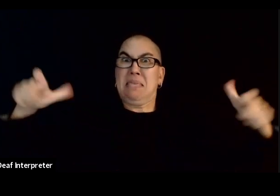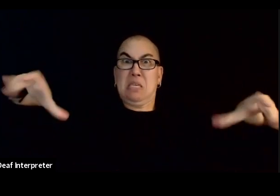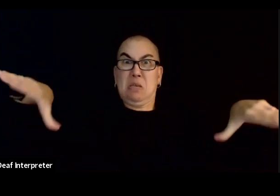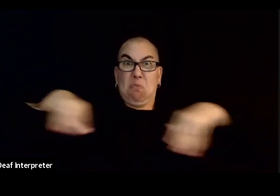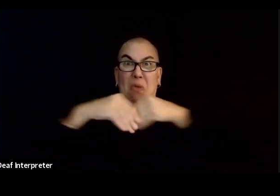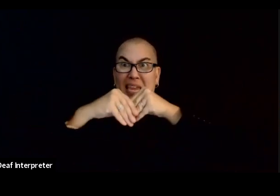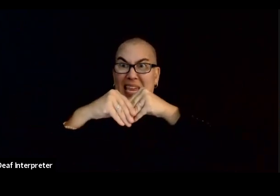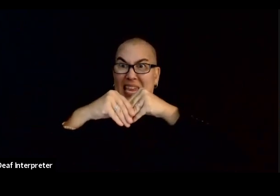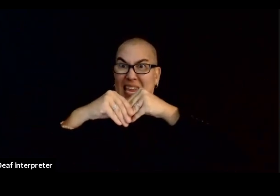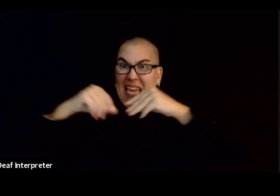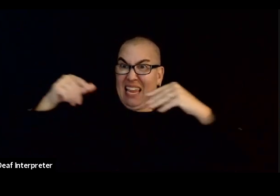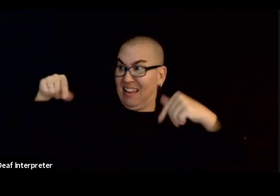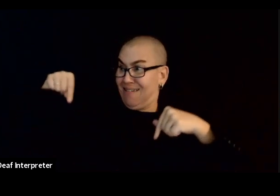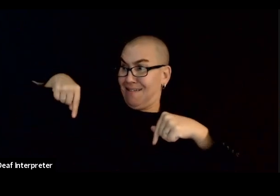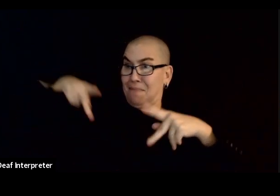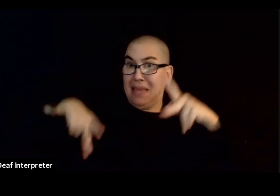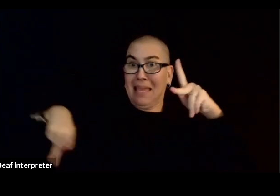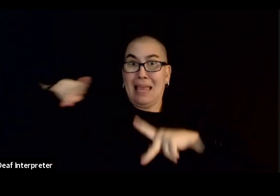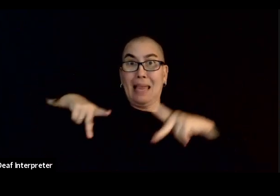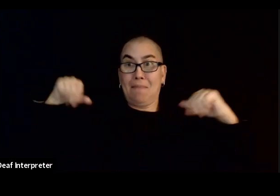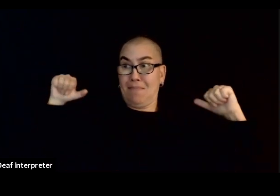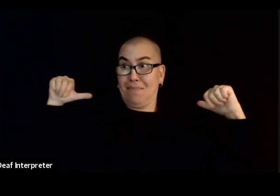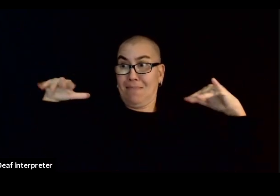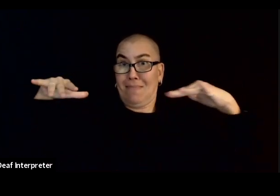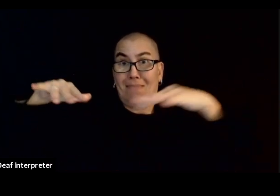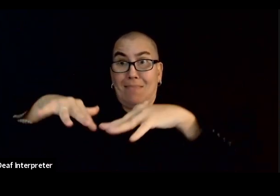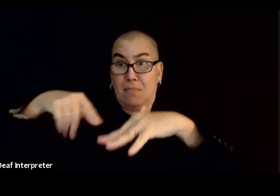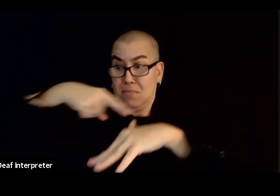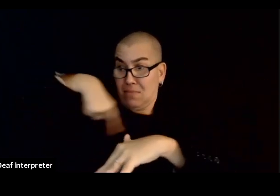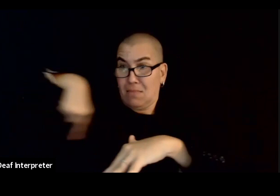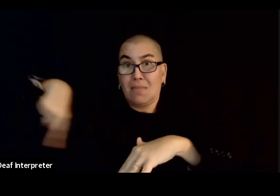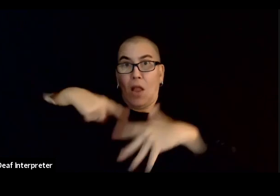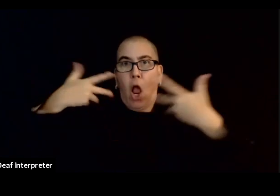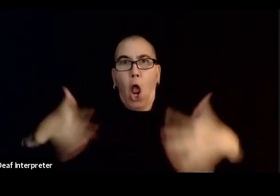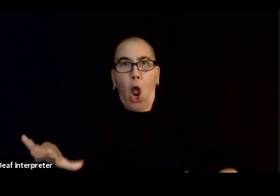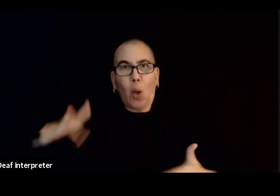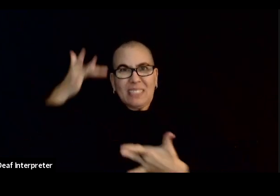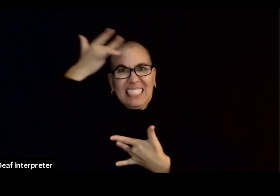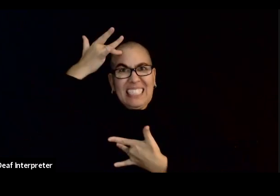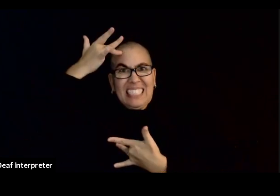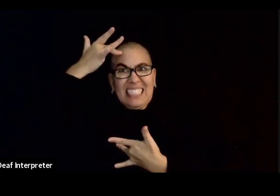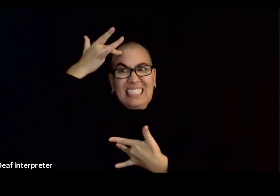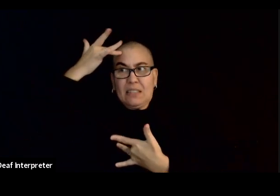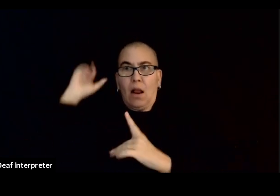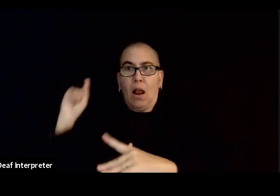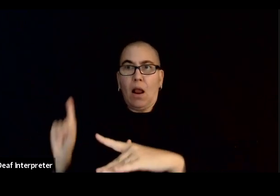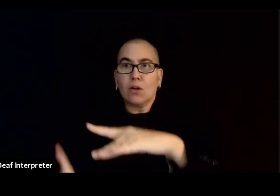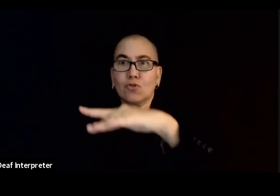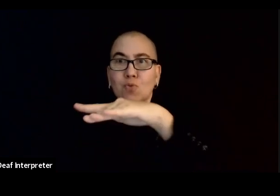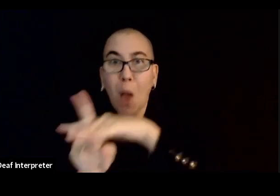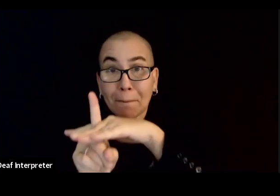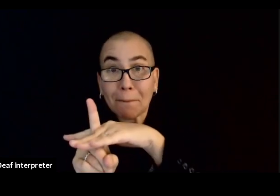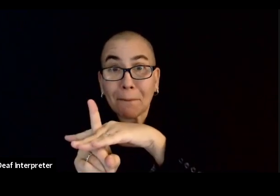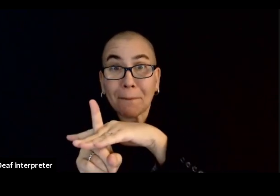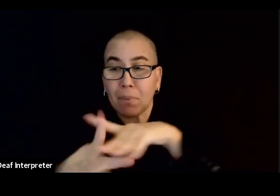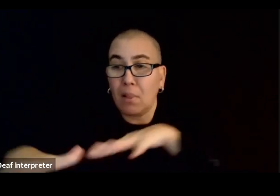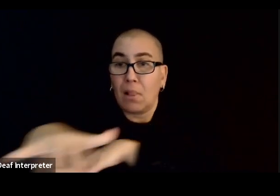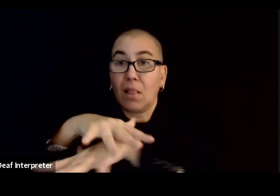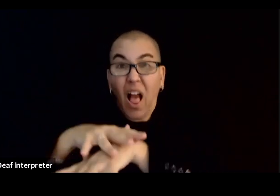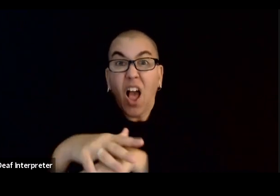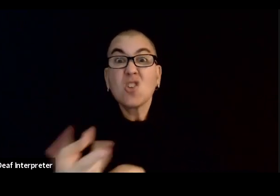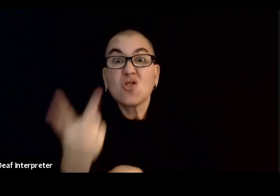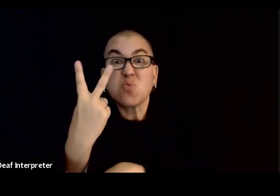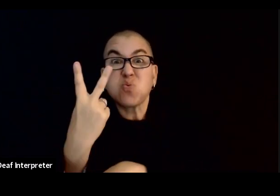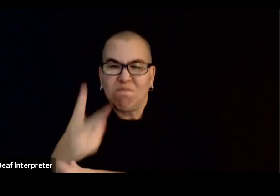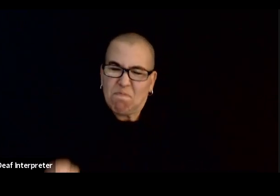are 11 cases and 2 people in the hospital. It was helpful that the reception took place outside, but being outdoors is